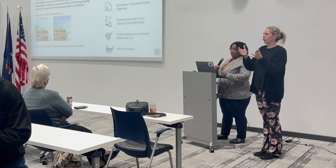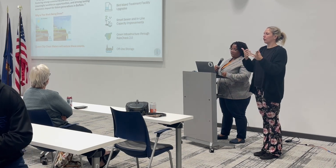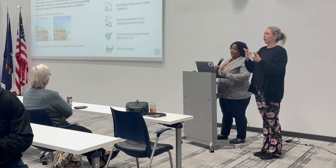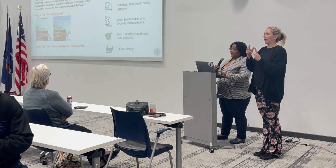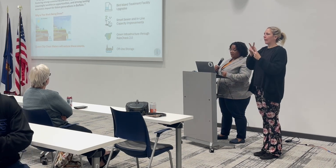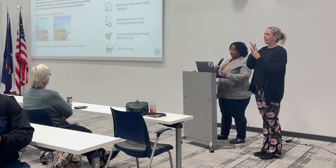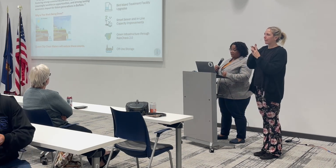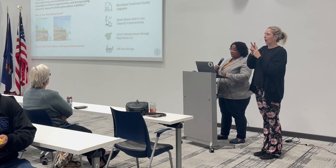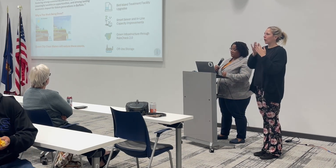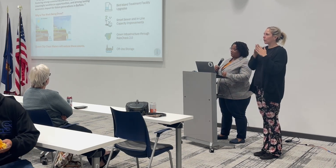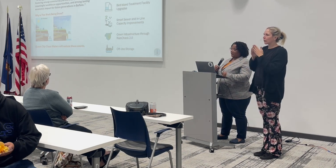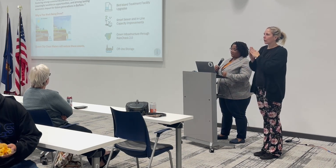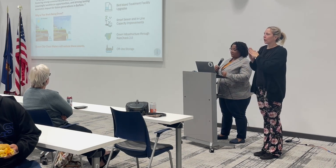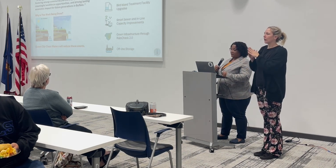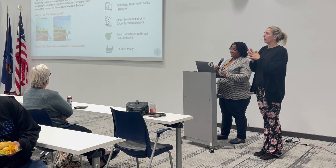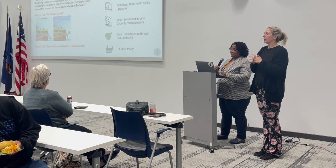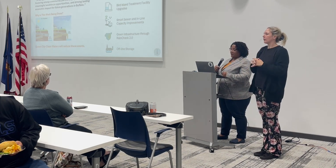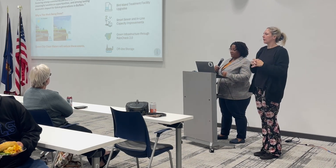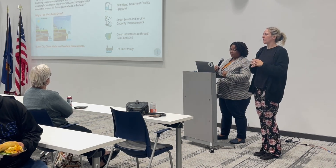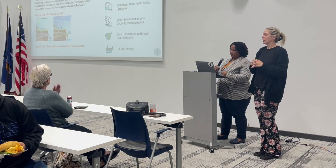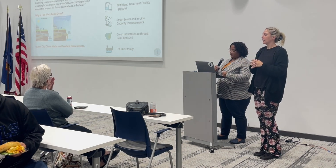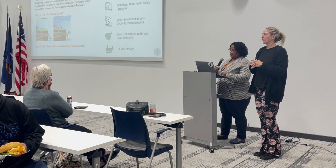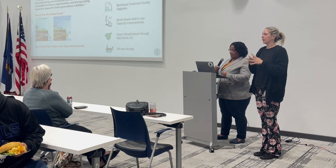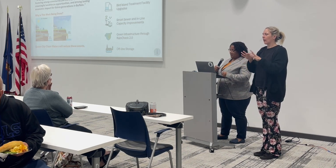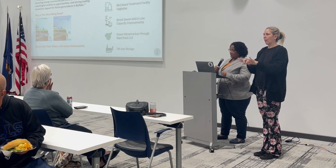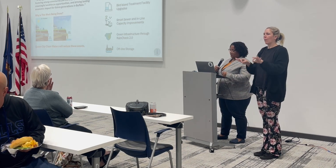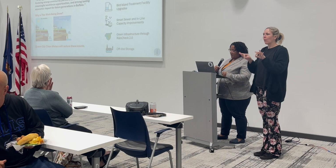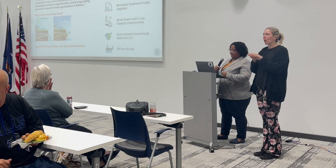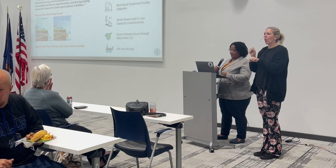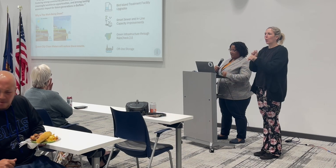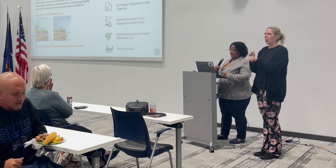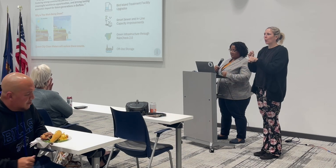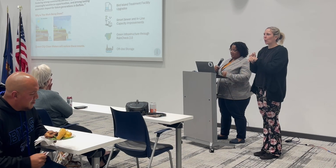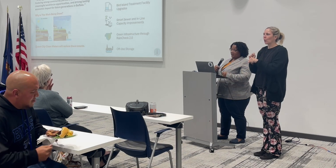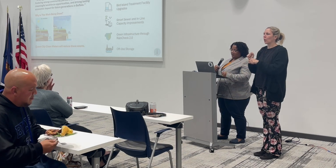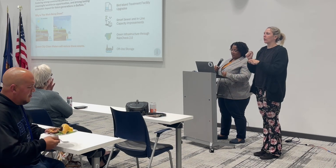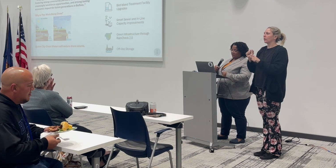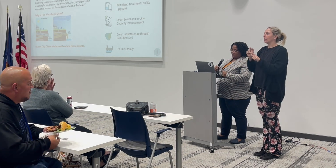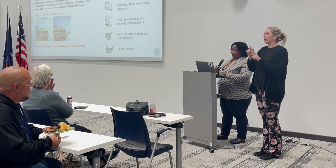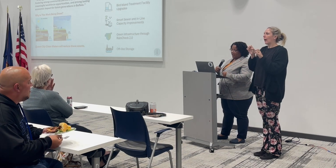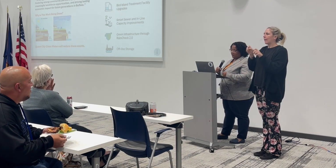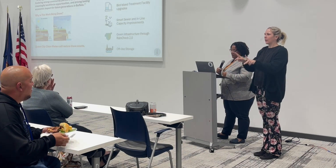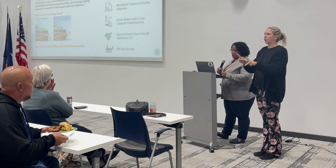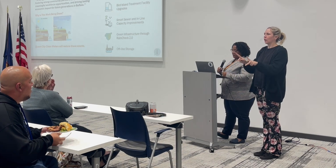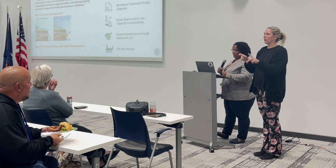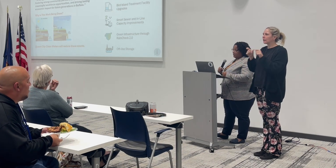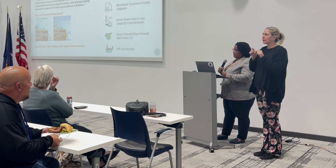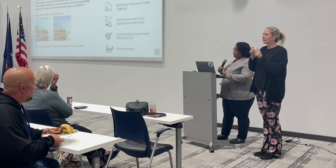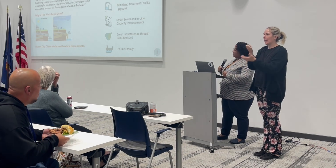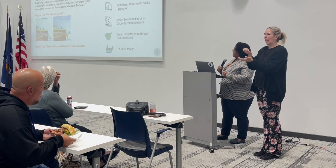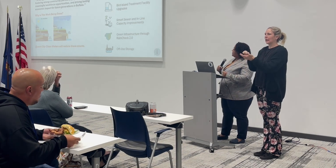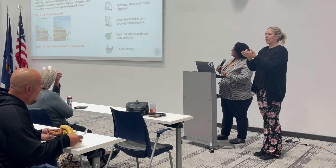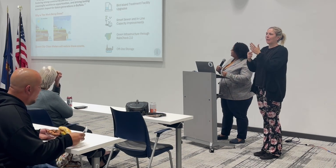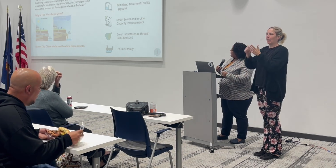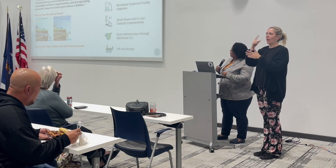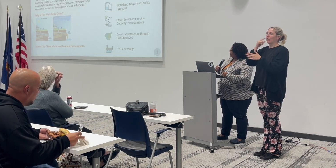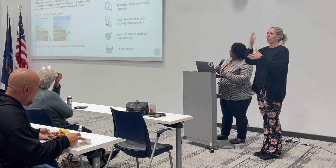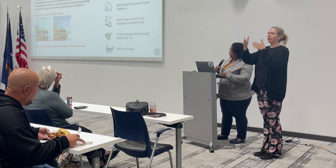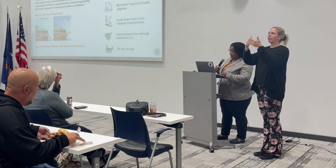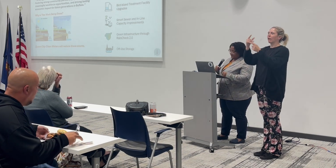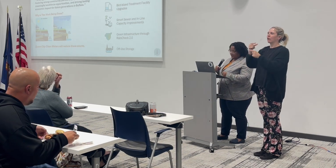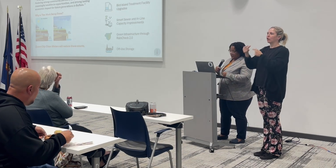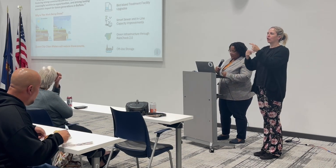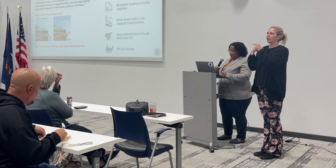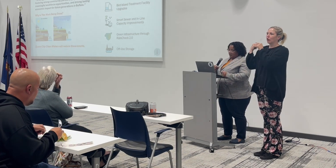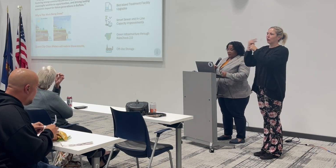creating meaningful workforce opportunities, and driving lasting economic impact for future generations in